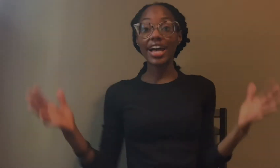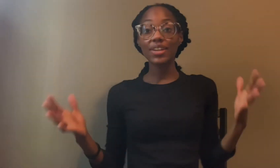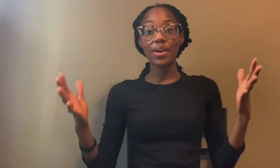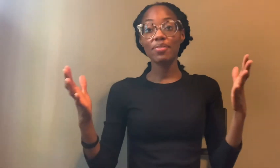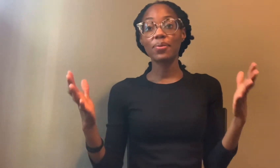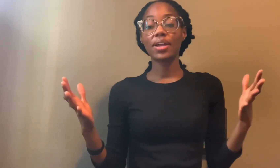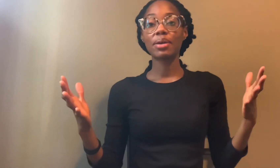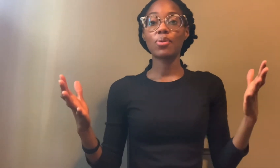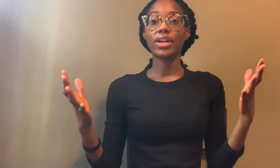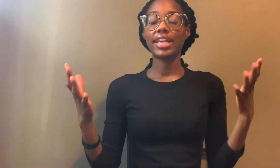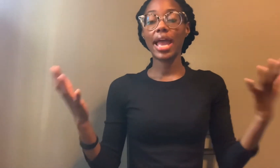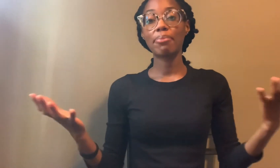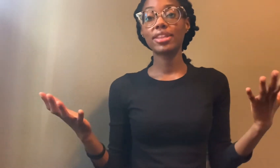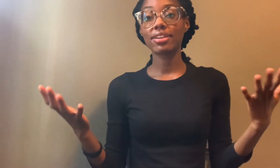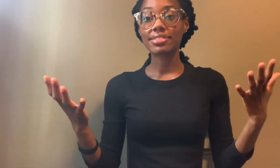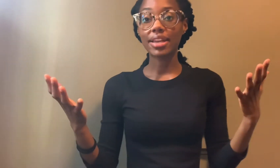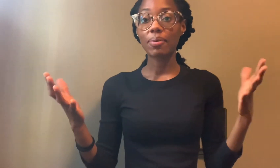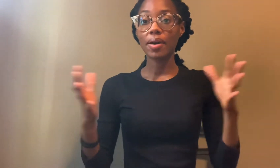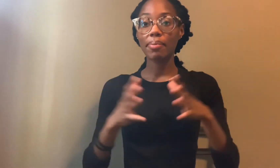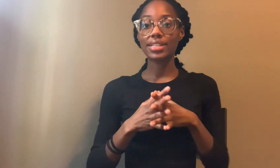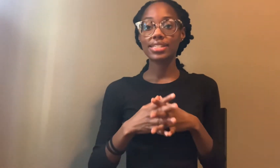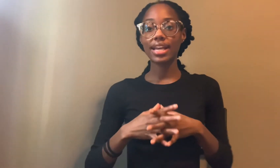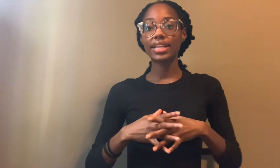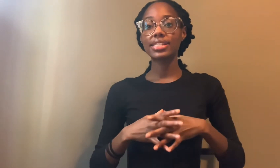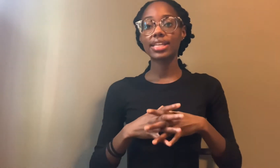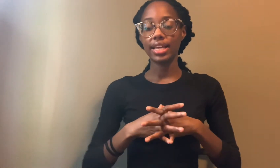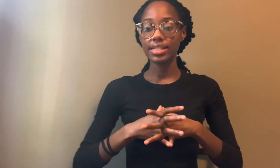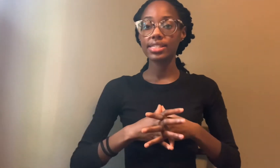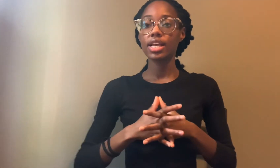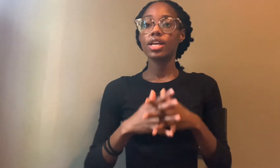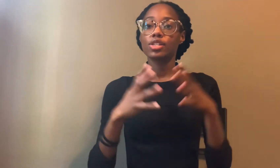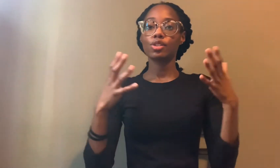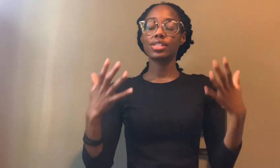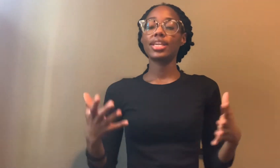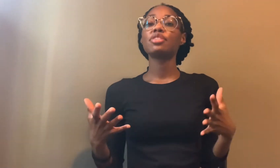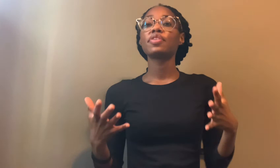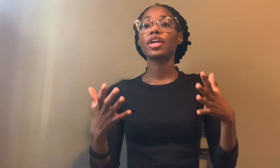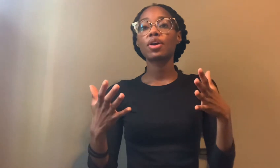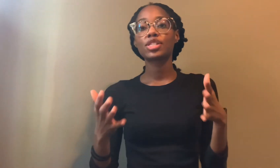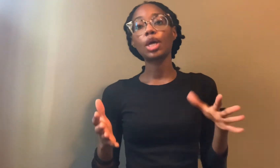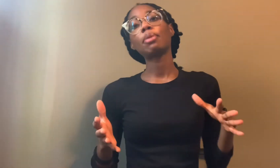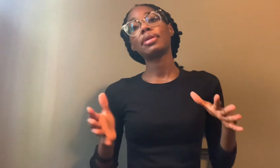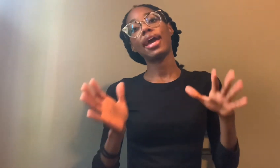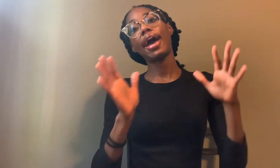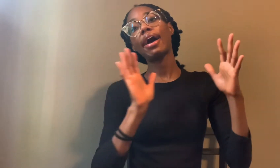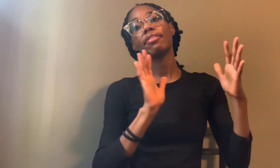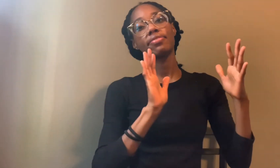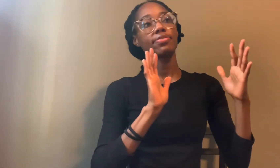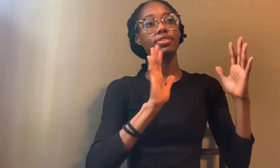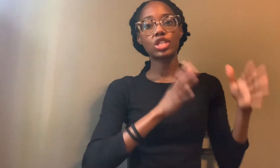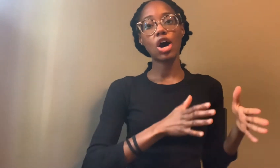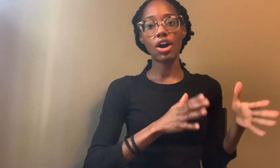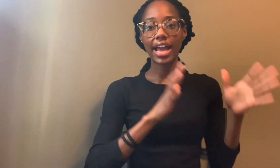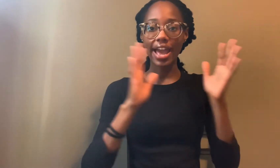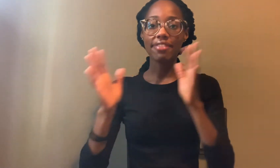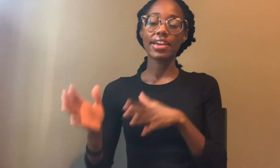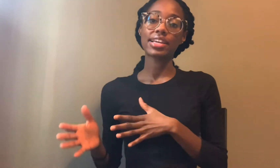Hello everyone, good morning, happy Thursday, welcome back to Signing Says. So today's video is going to be half talk, half